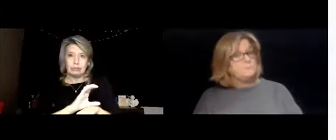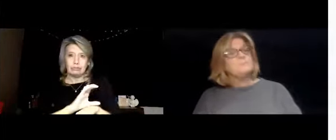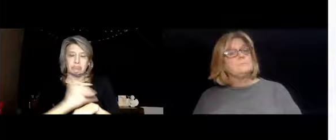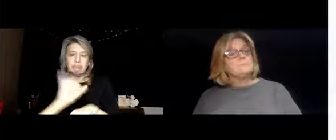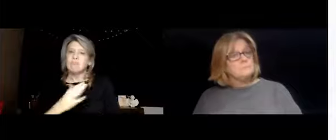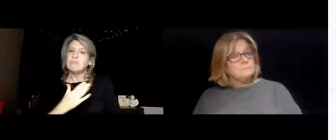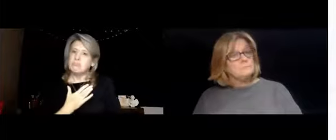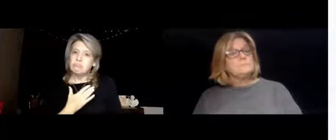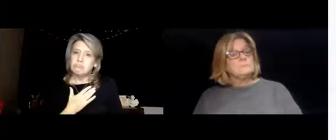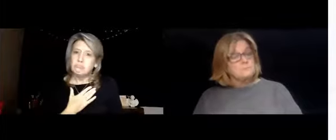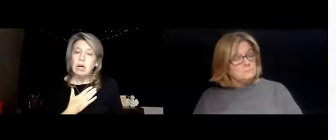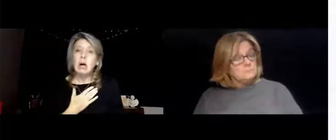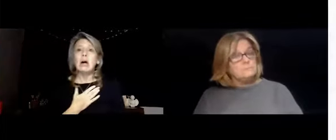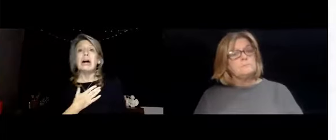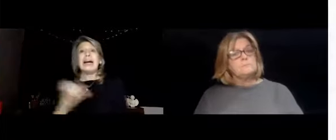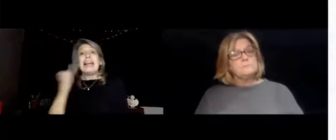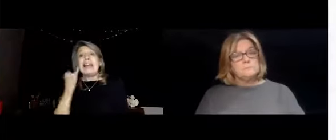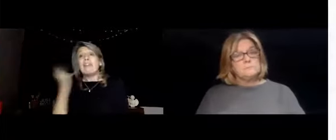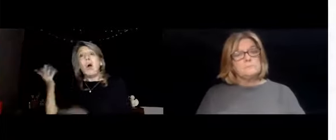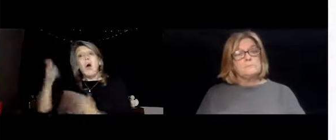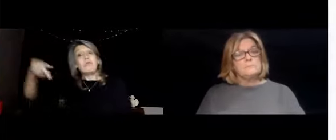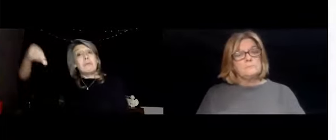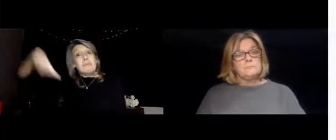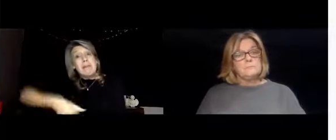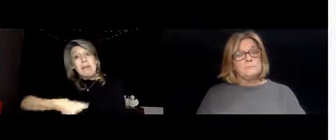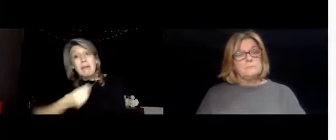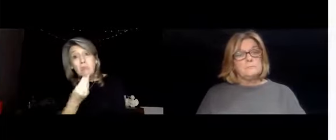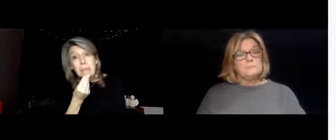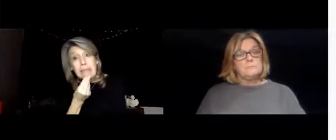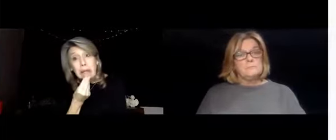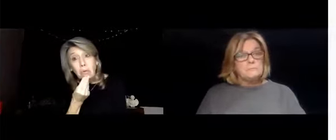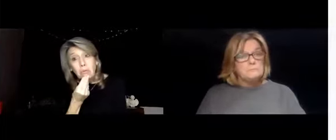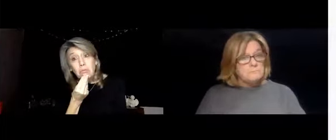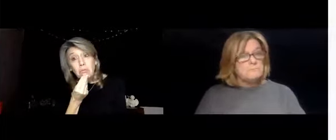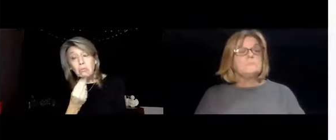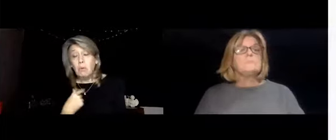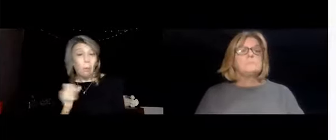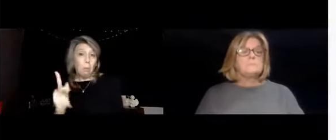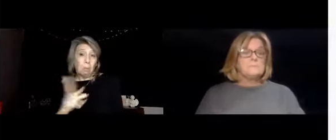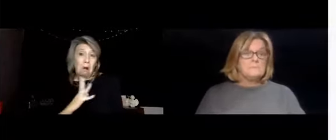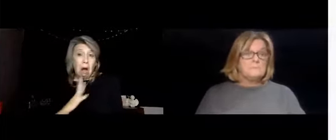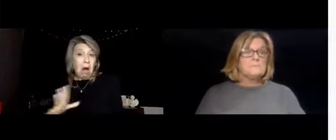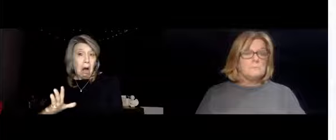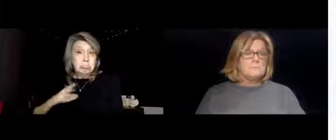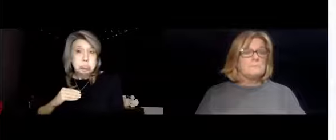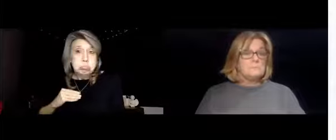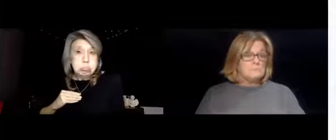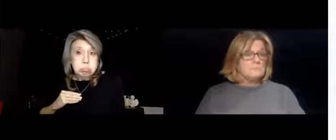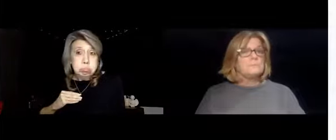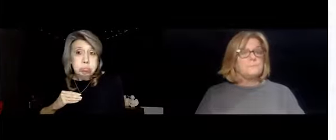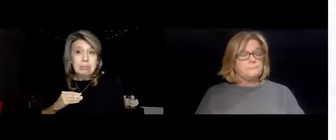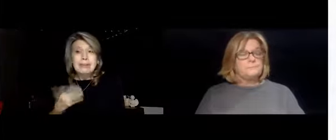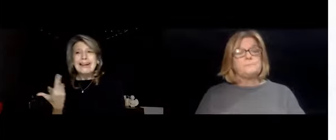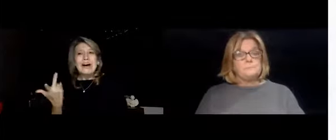and donate it to the church. Now, and that's how I handle it. If they want to buy my meal, and I'm fine with